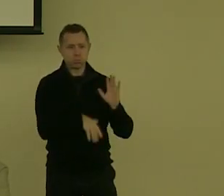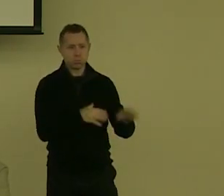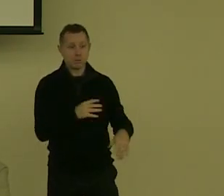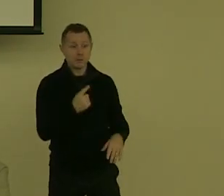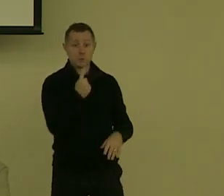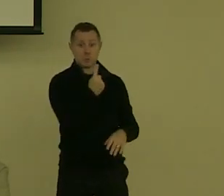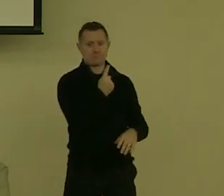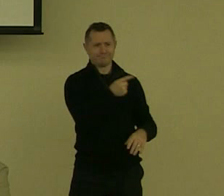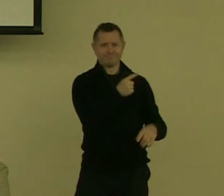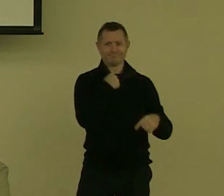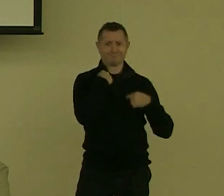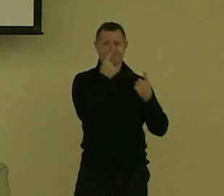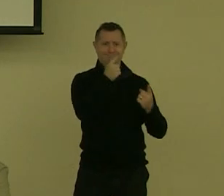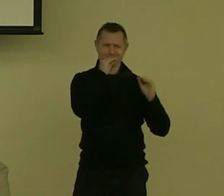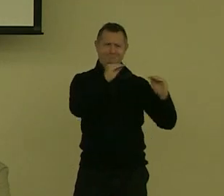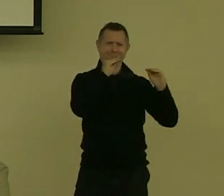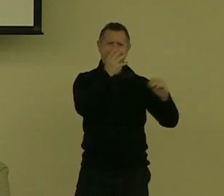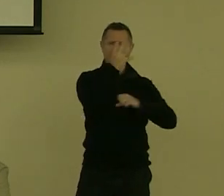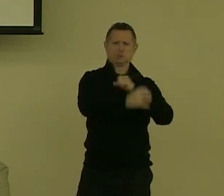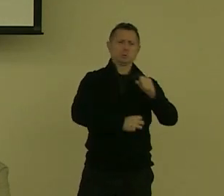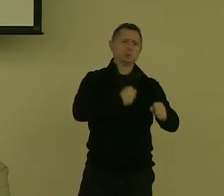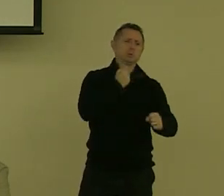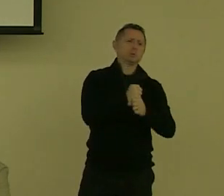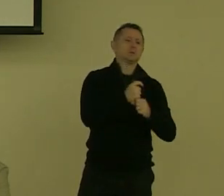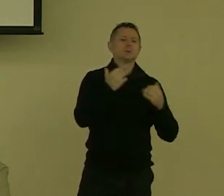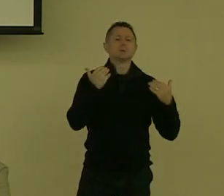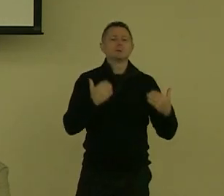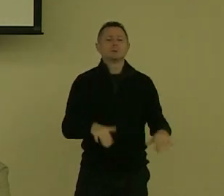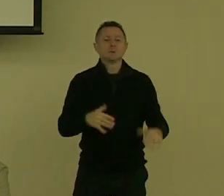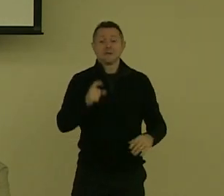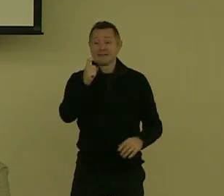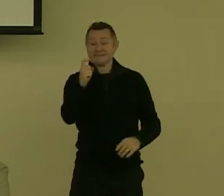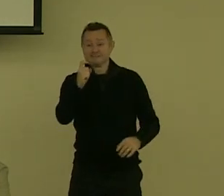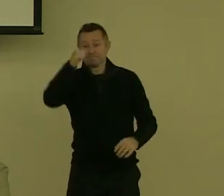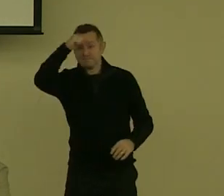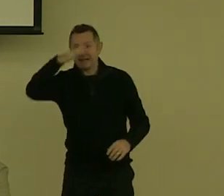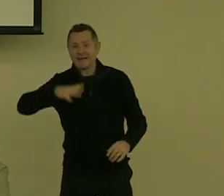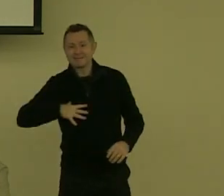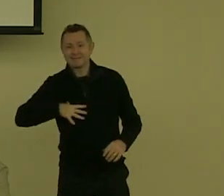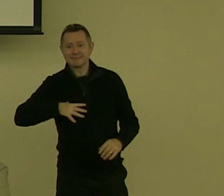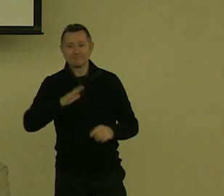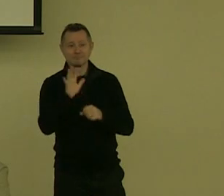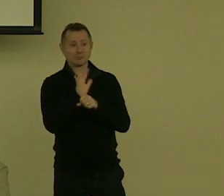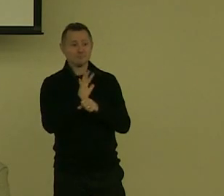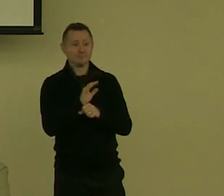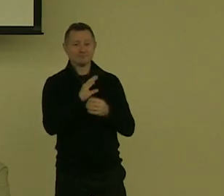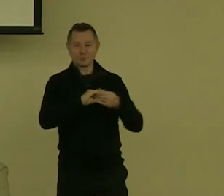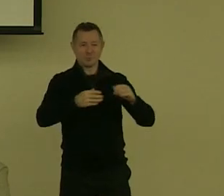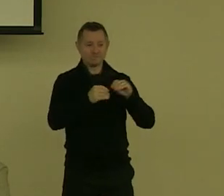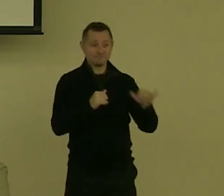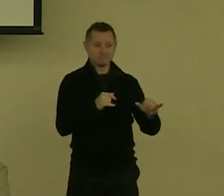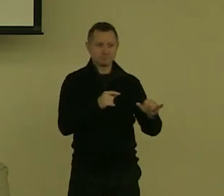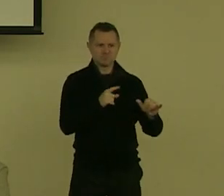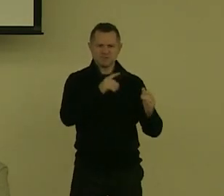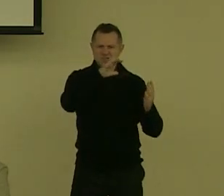now, who was a huge X-Men fan, actually. Huge X-Men fan, and he wanted to do his final paper on an X-Men